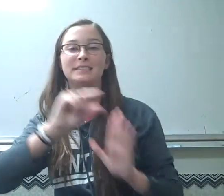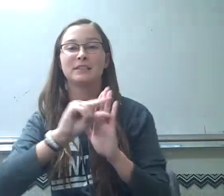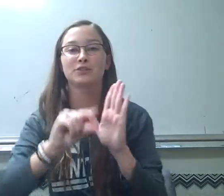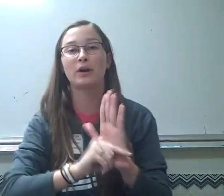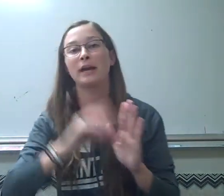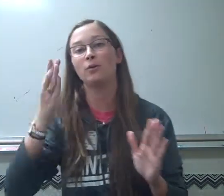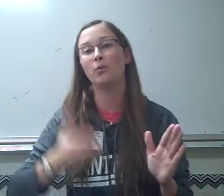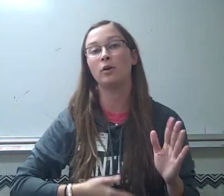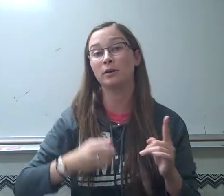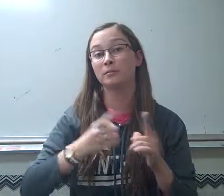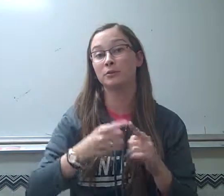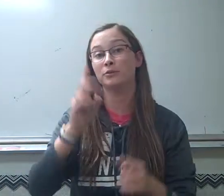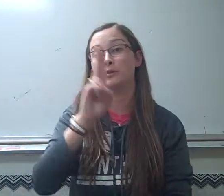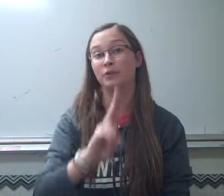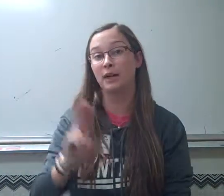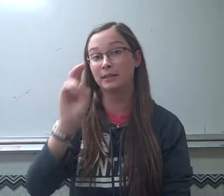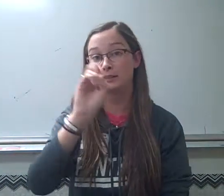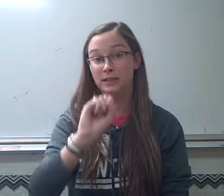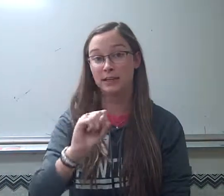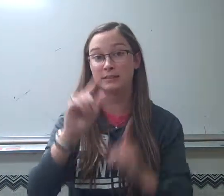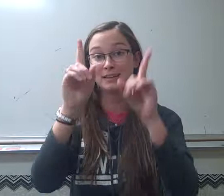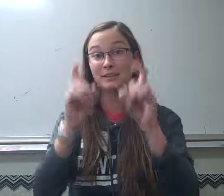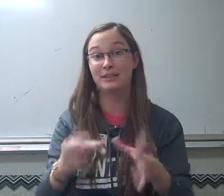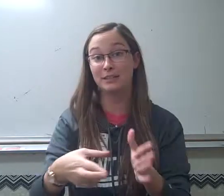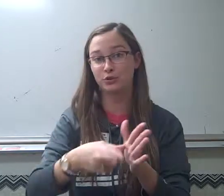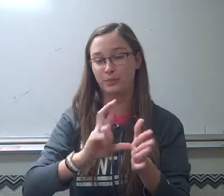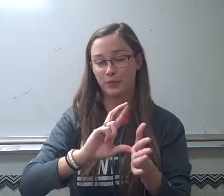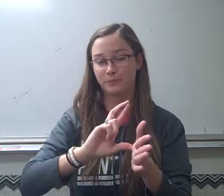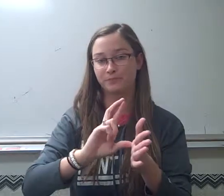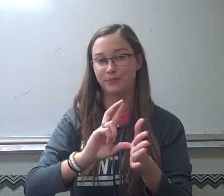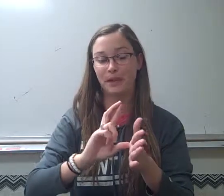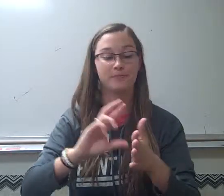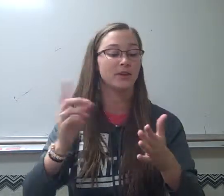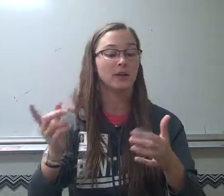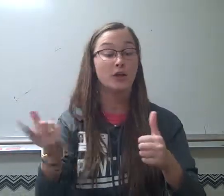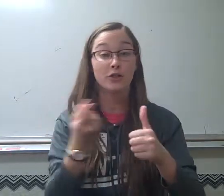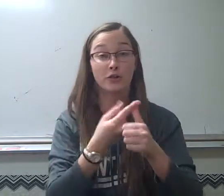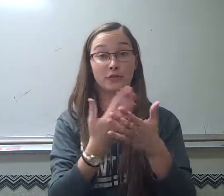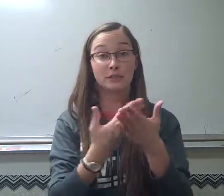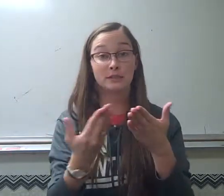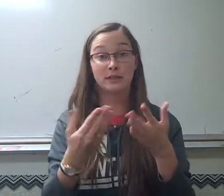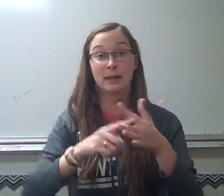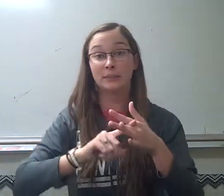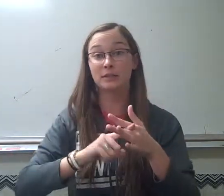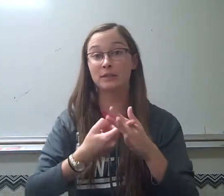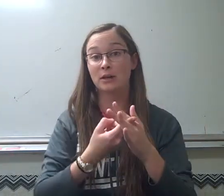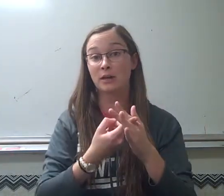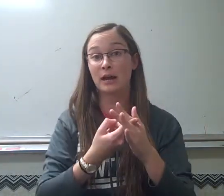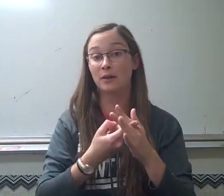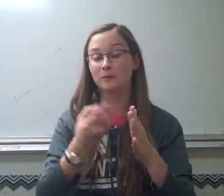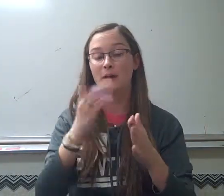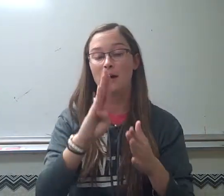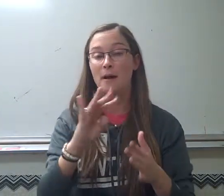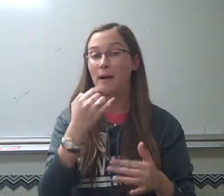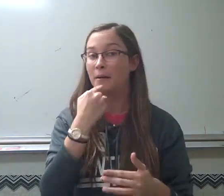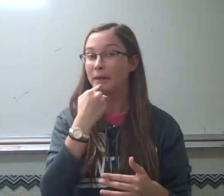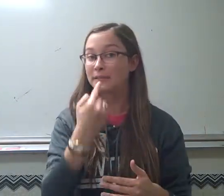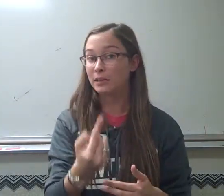Hey, 6th grade, welcome to the United States Test Review. Okay, the first thing I'm going to start out by telling